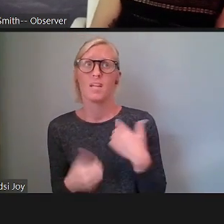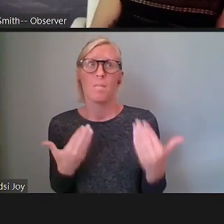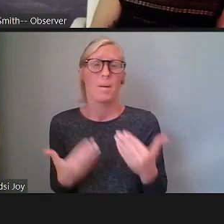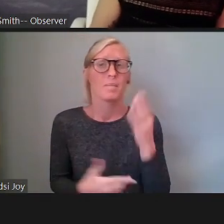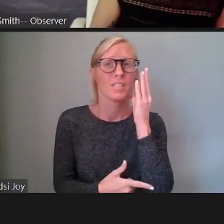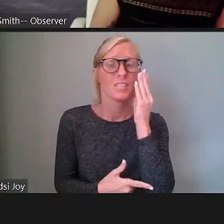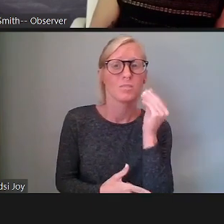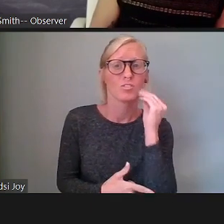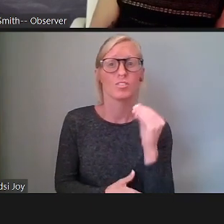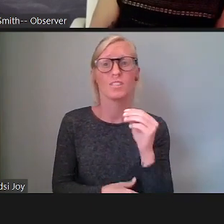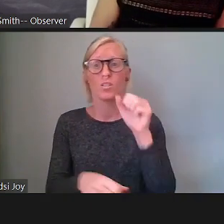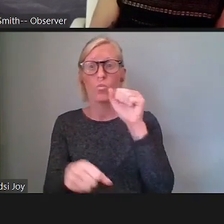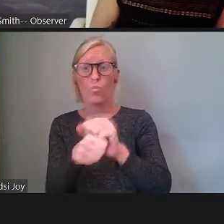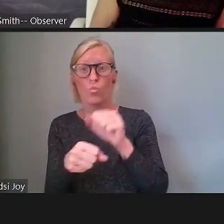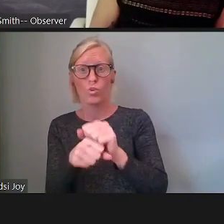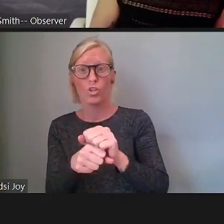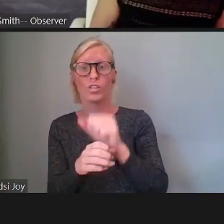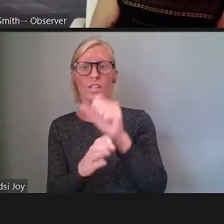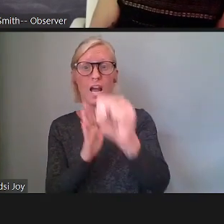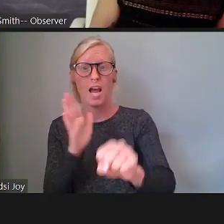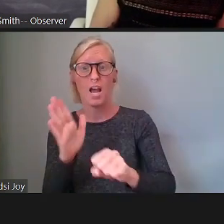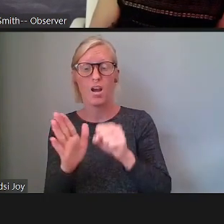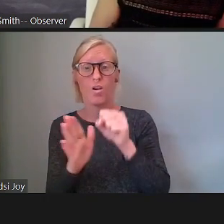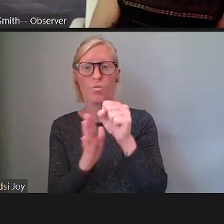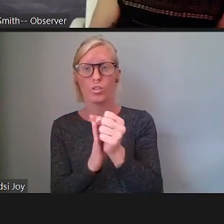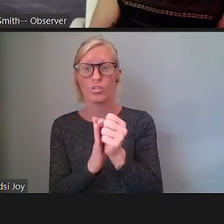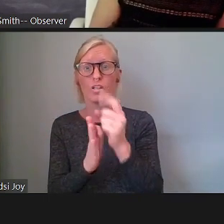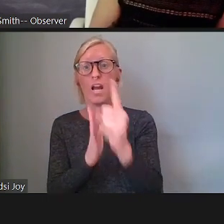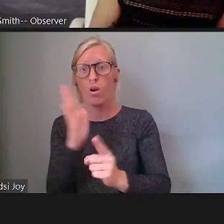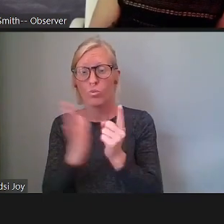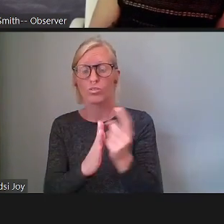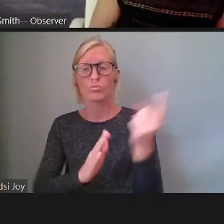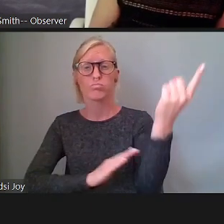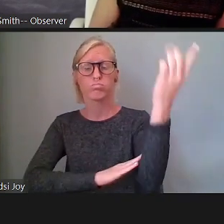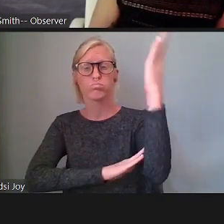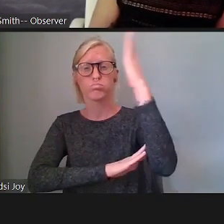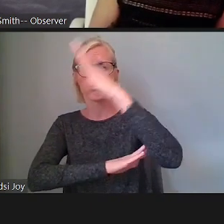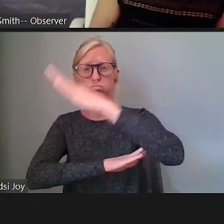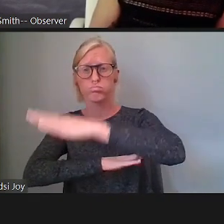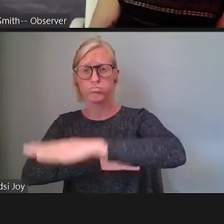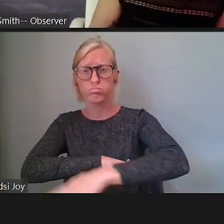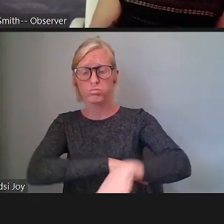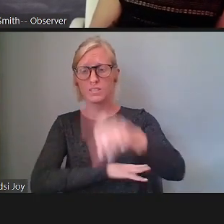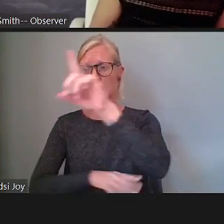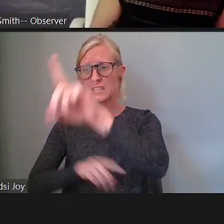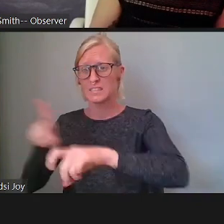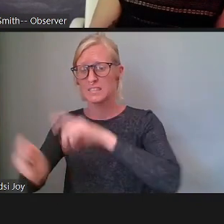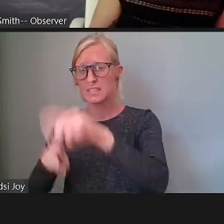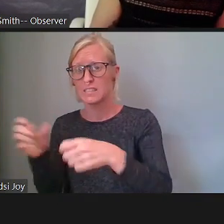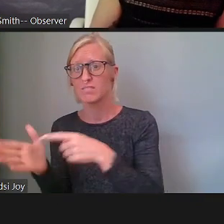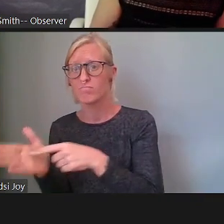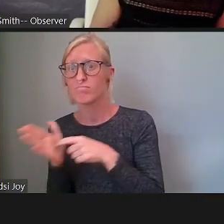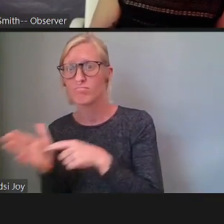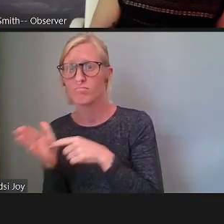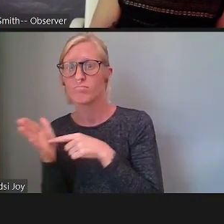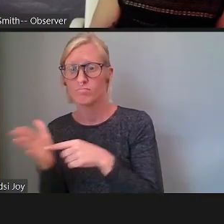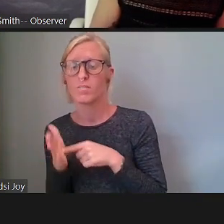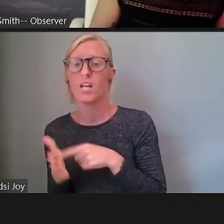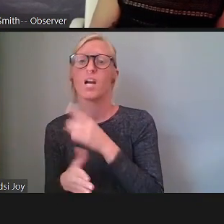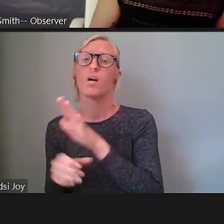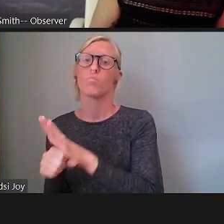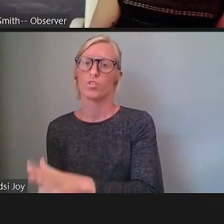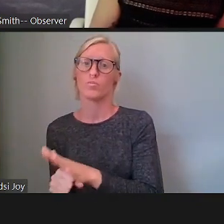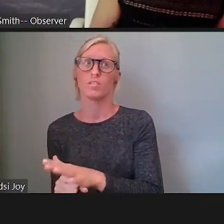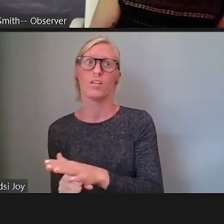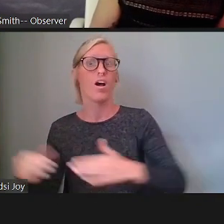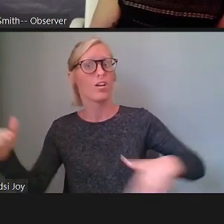longer work hours, higher demands on them, many pressures. And on top of that, the fear around